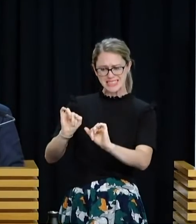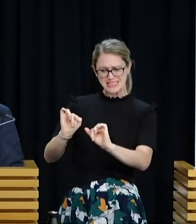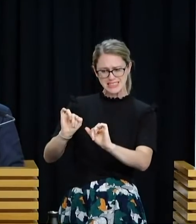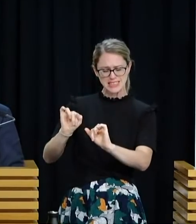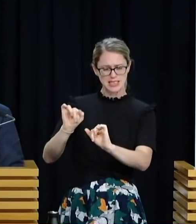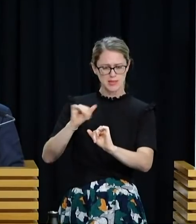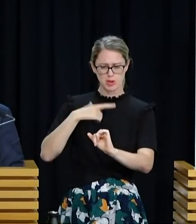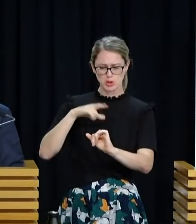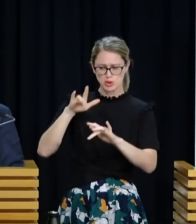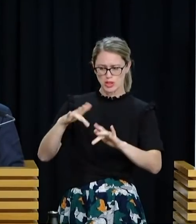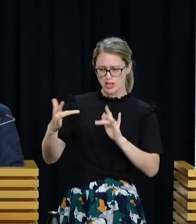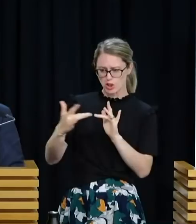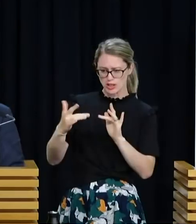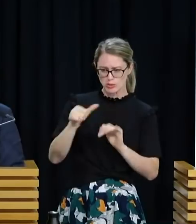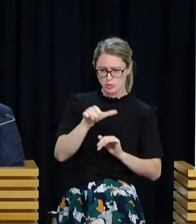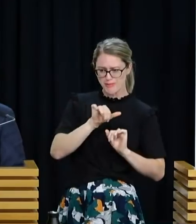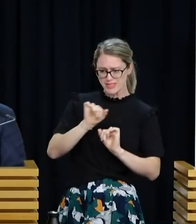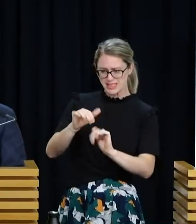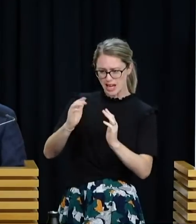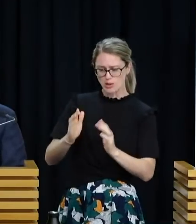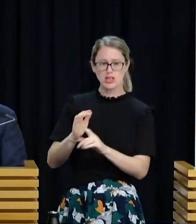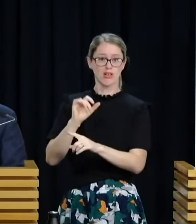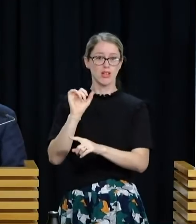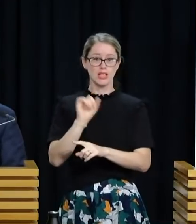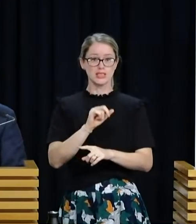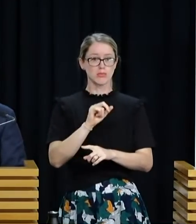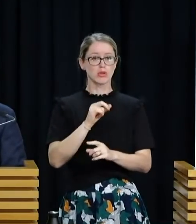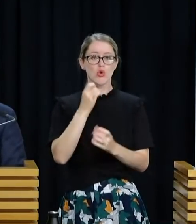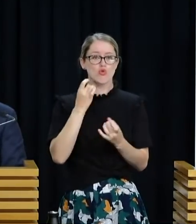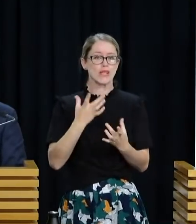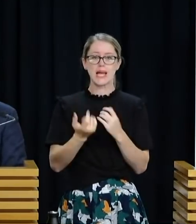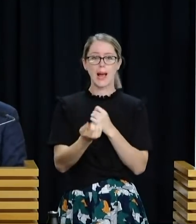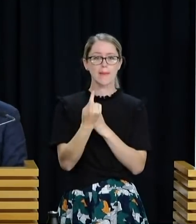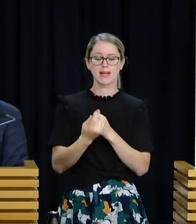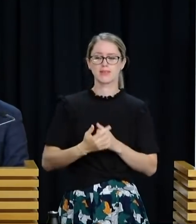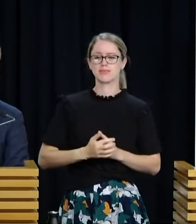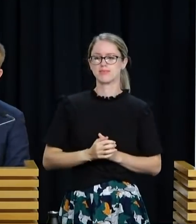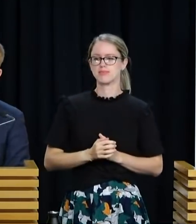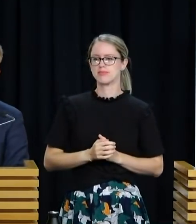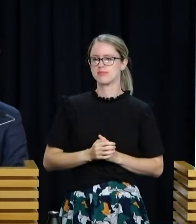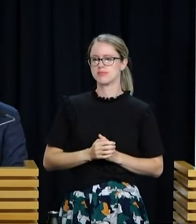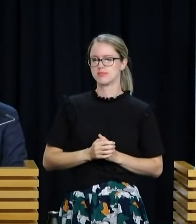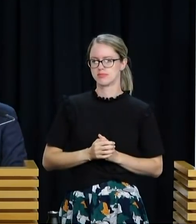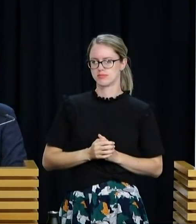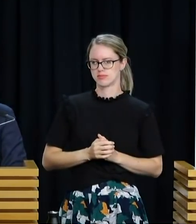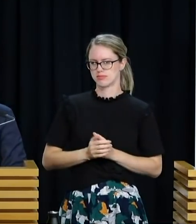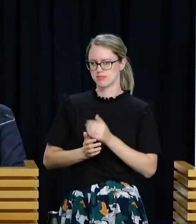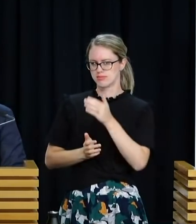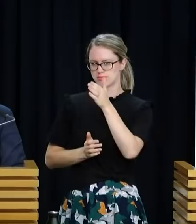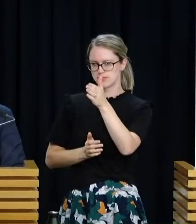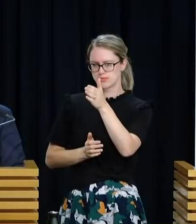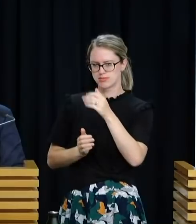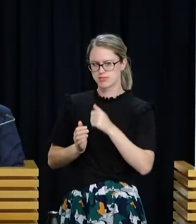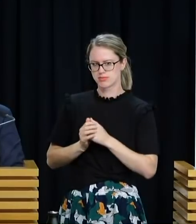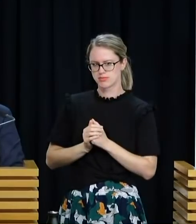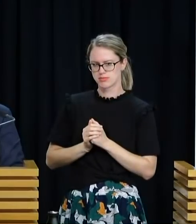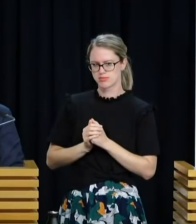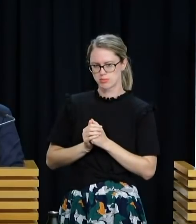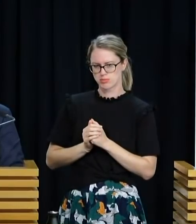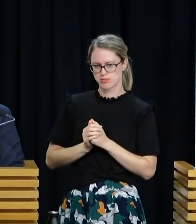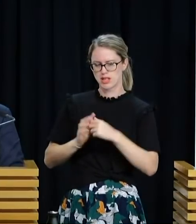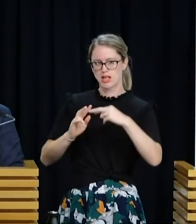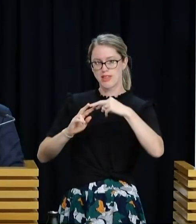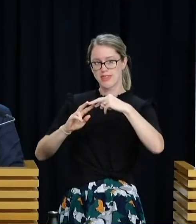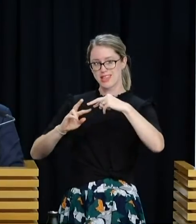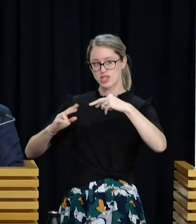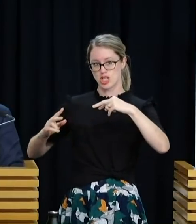suite of tools that can be used, Oh, you know, at the end of the day? and they absolutely are. And they absolutely are. Just on does the genome sequencing